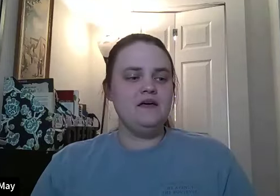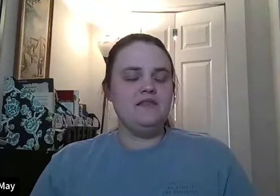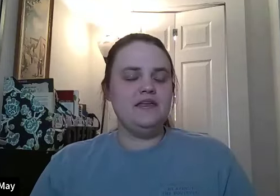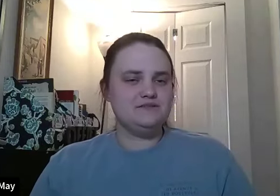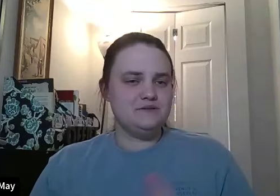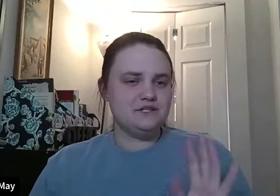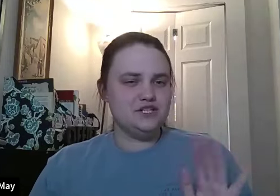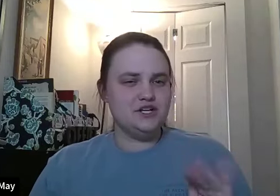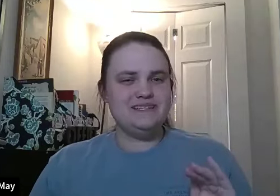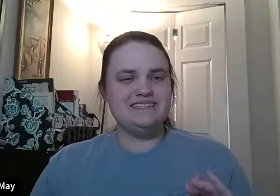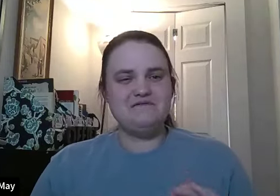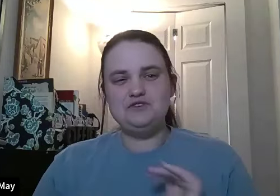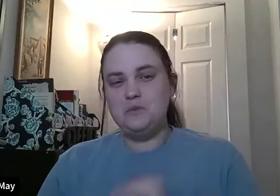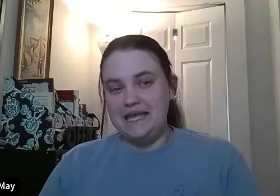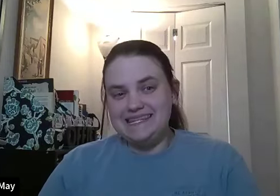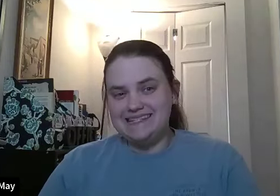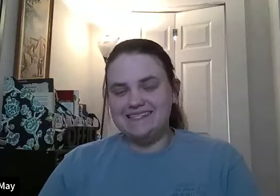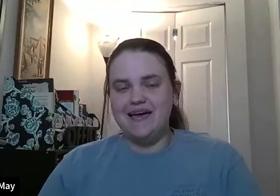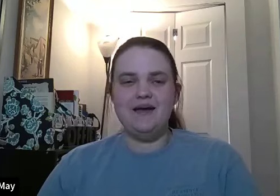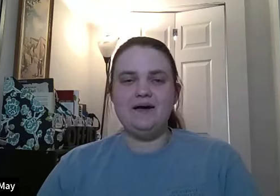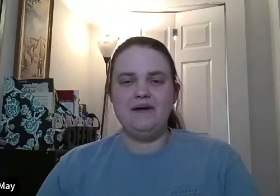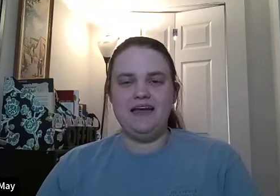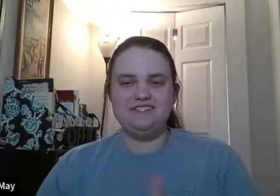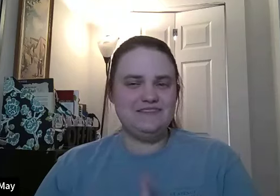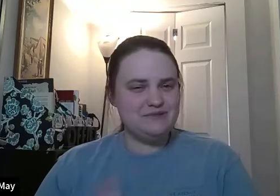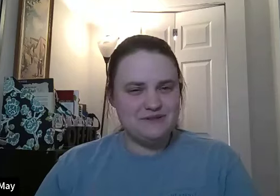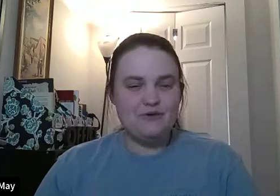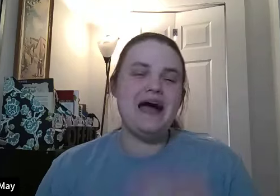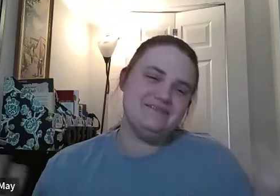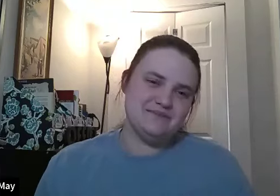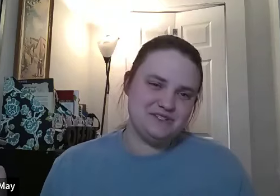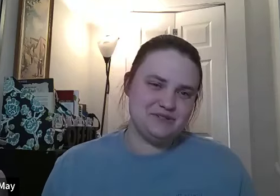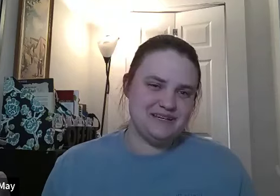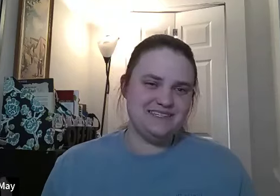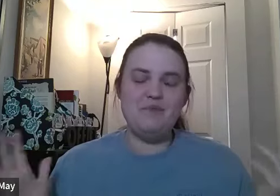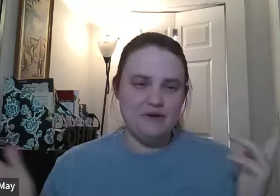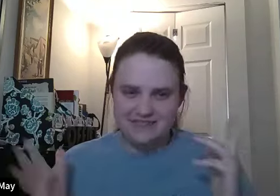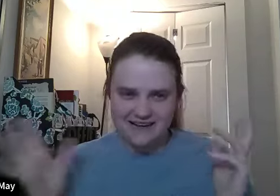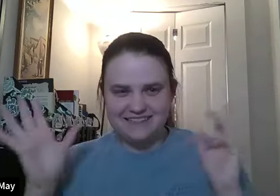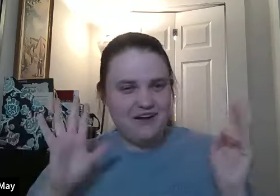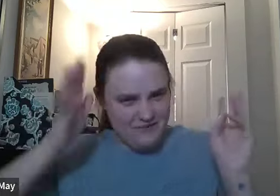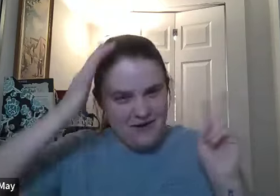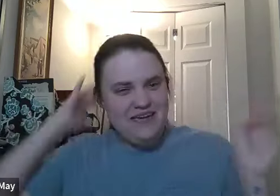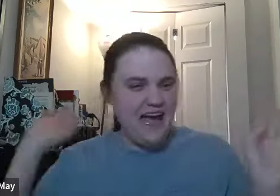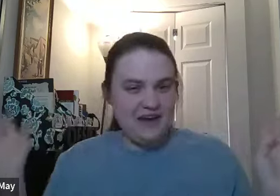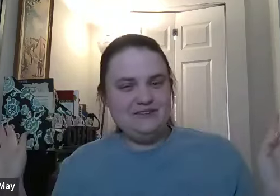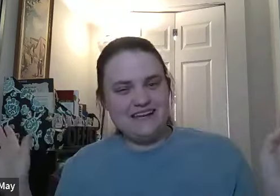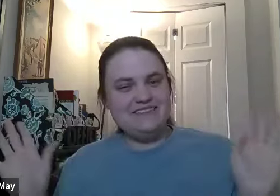The next one I was going to show you is the sign for twins. I just think that one's always cool. I have siblings who are twins, so I'm always got to like talk about, oh yeah, how you sign the sign